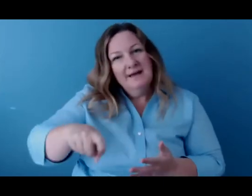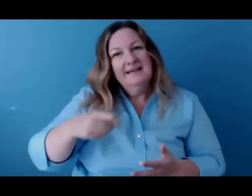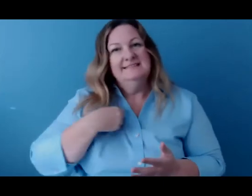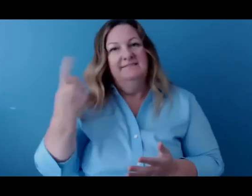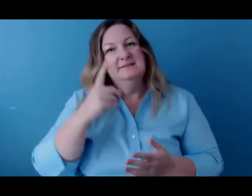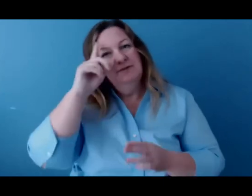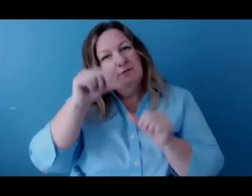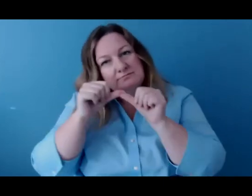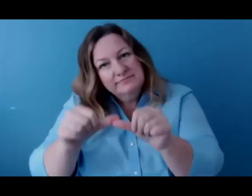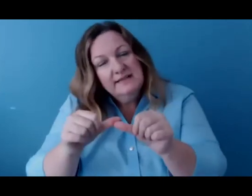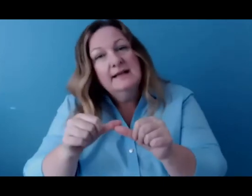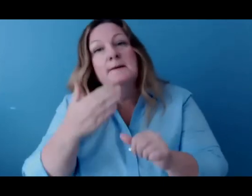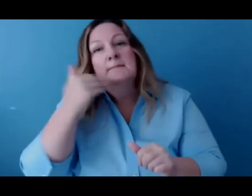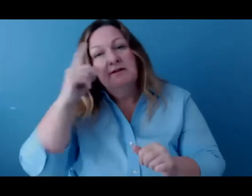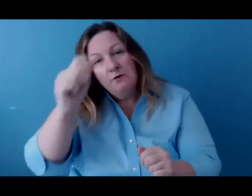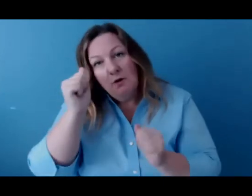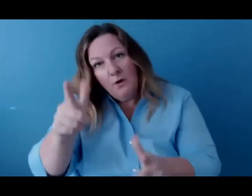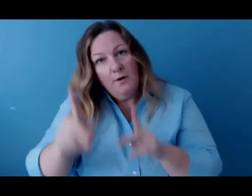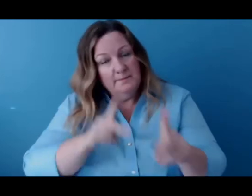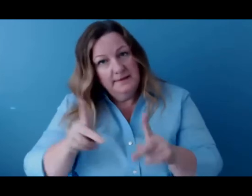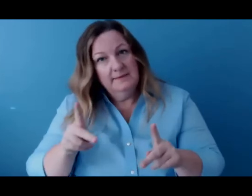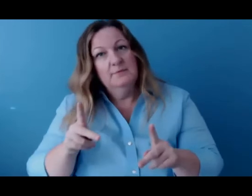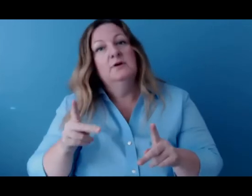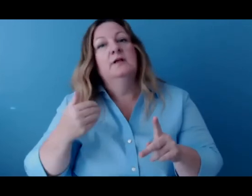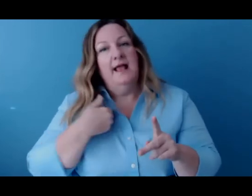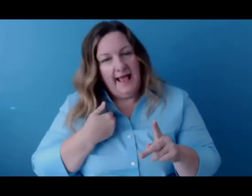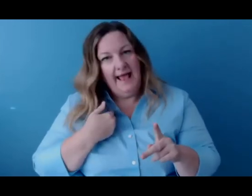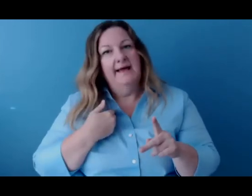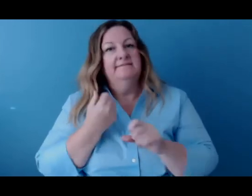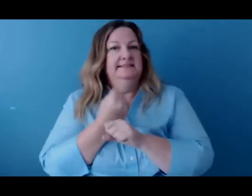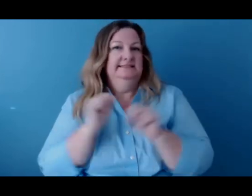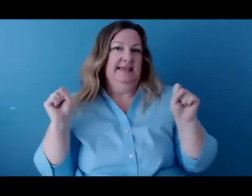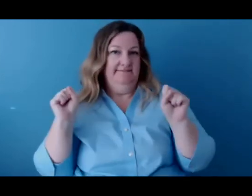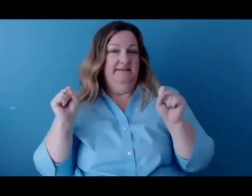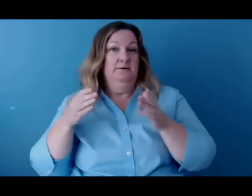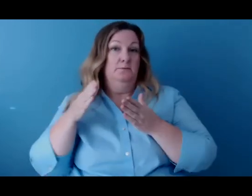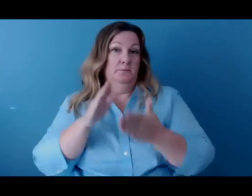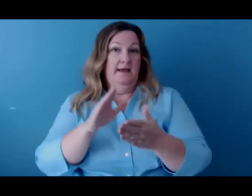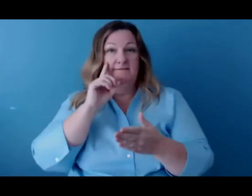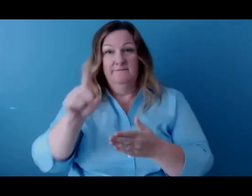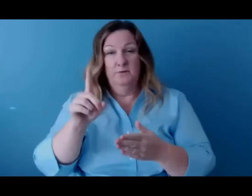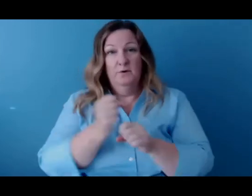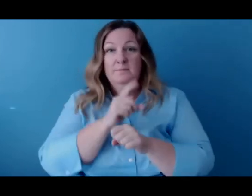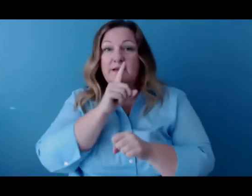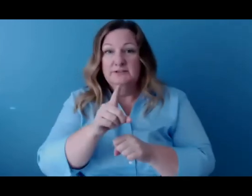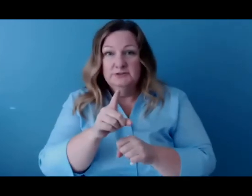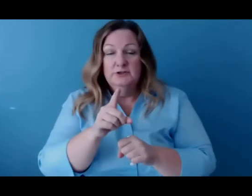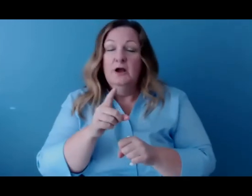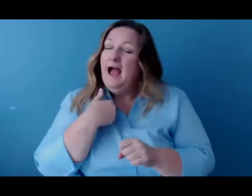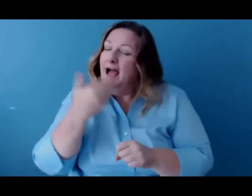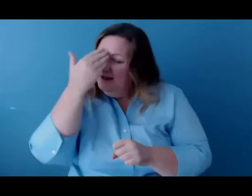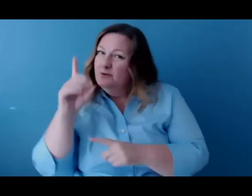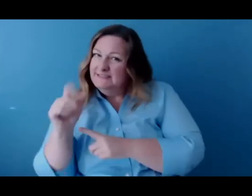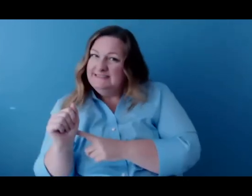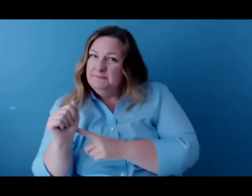for society for us to have a safety net and measures for people to be able to have it. And now there's the disability side that gets involved